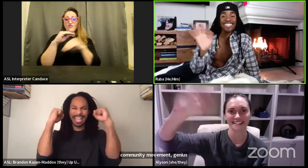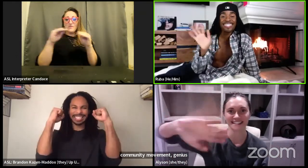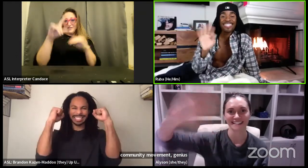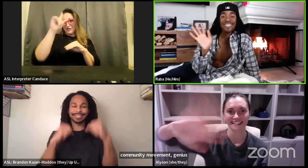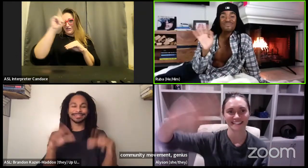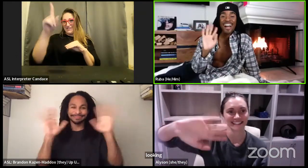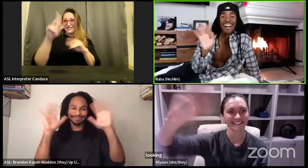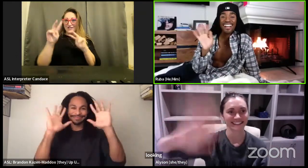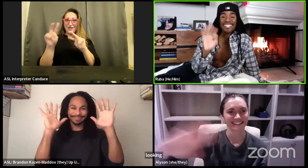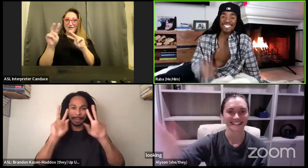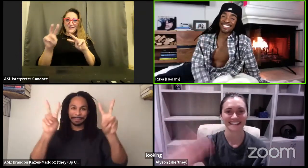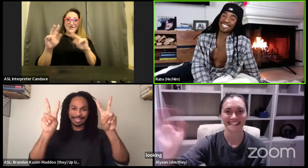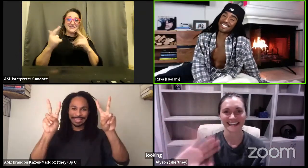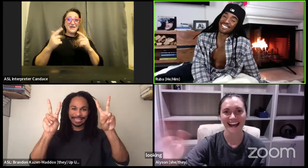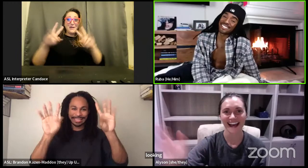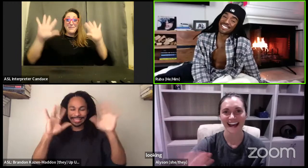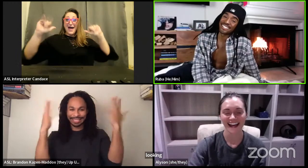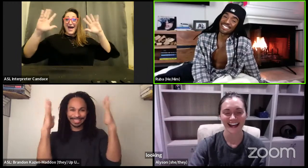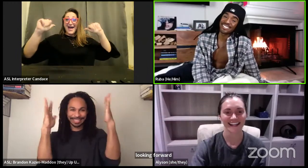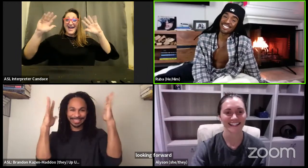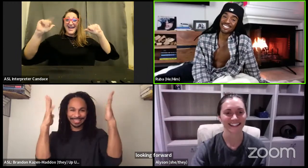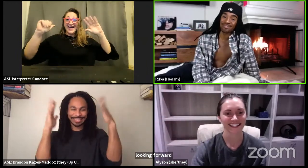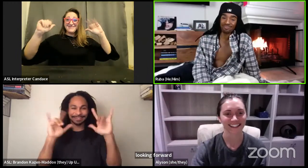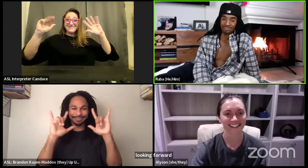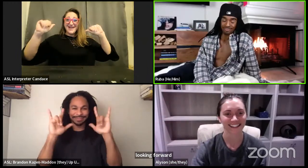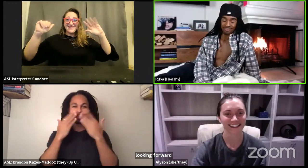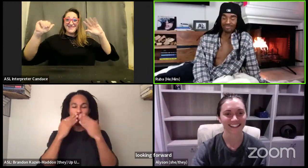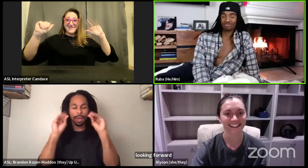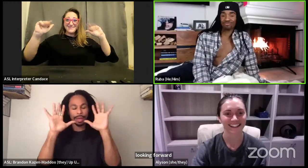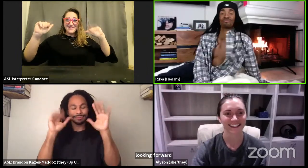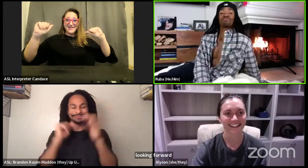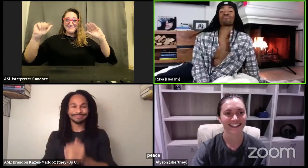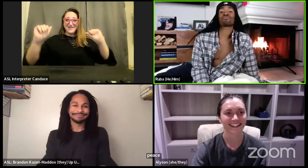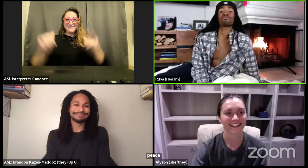Peace. Bye. See ya.